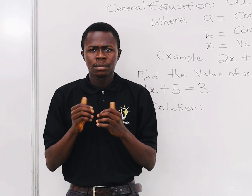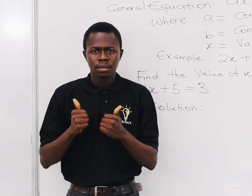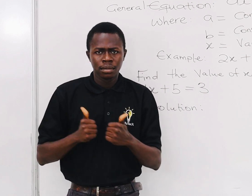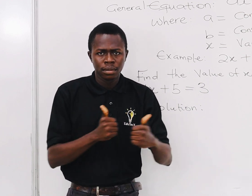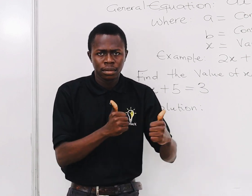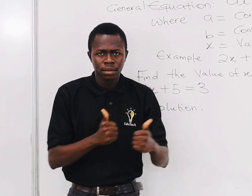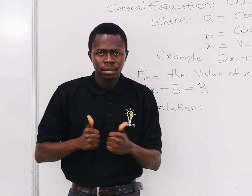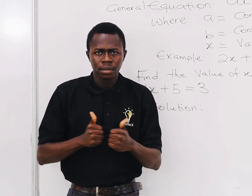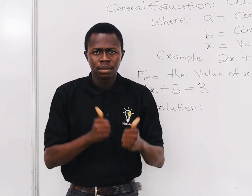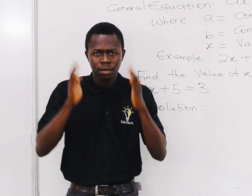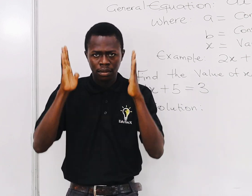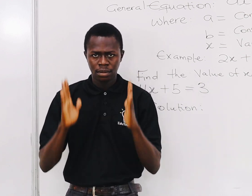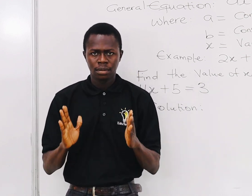if a craftsman